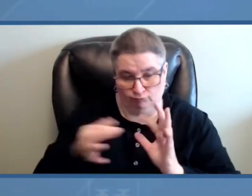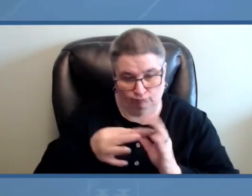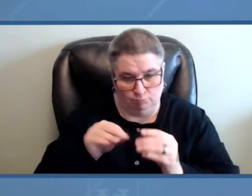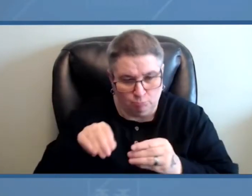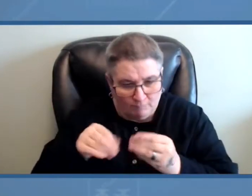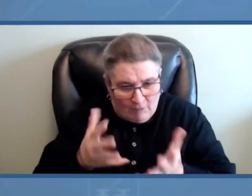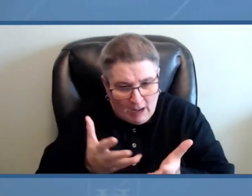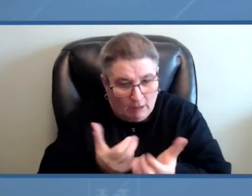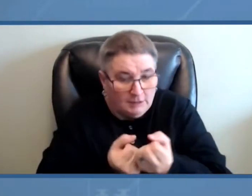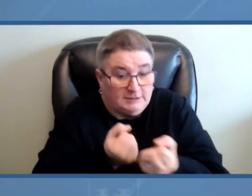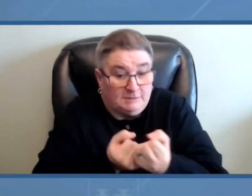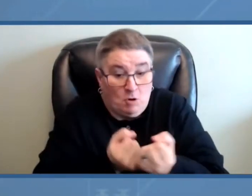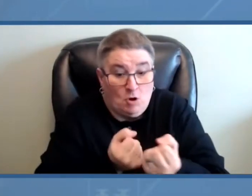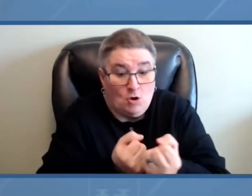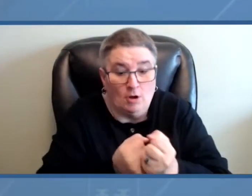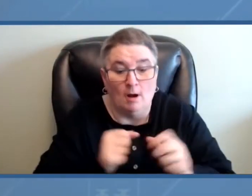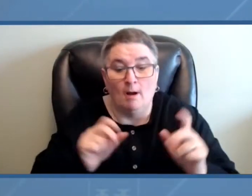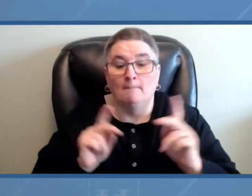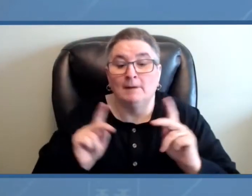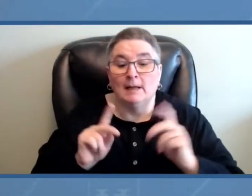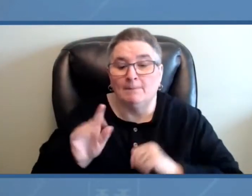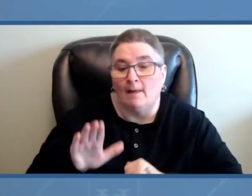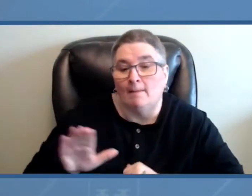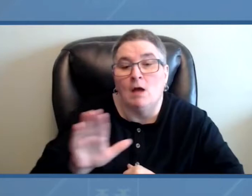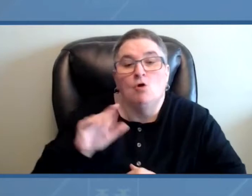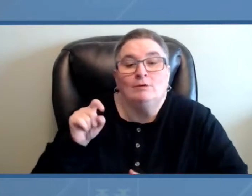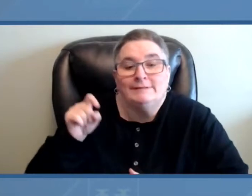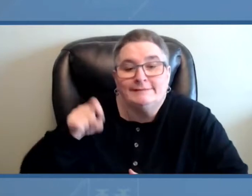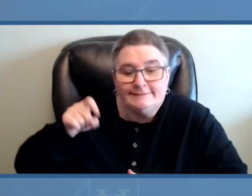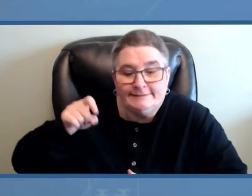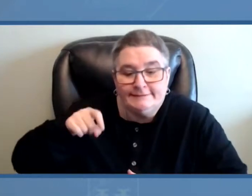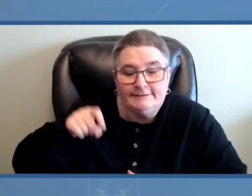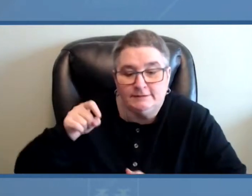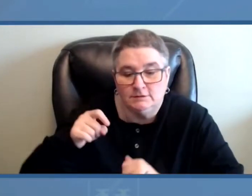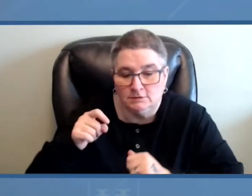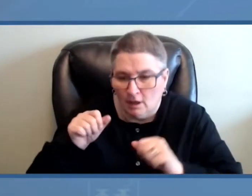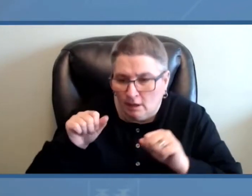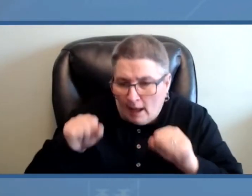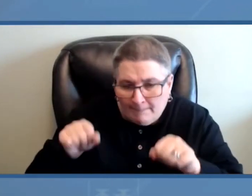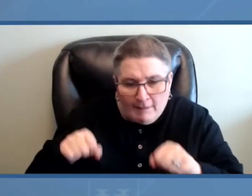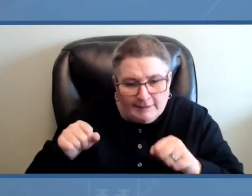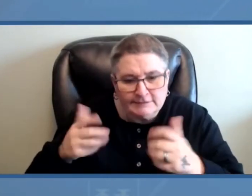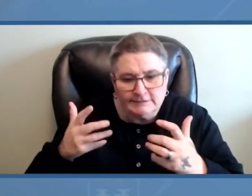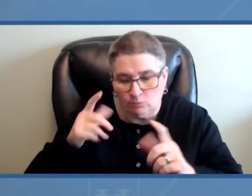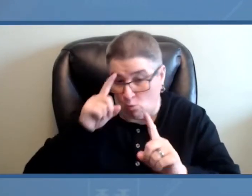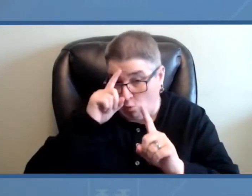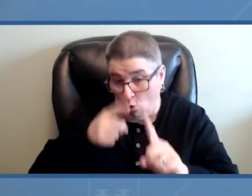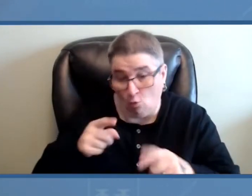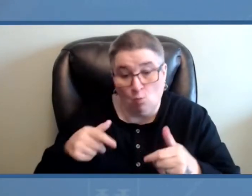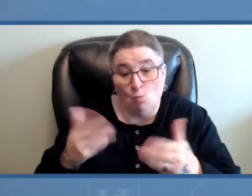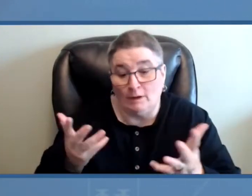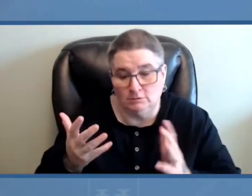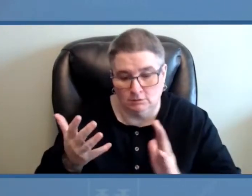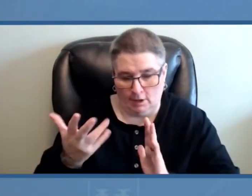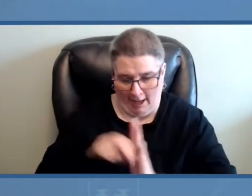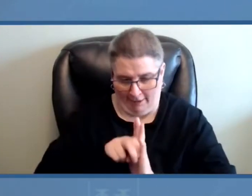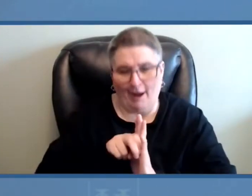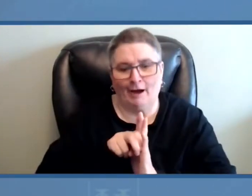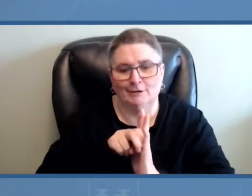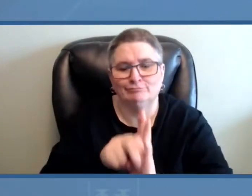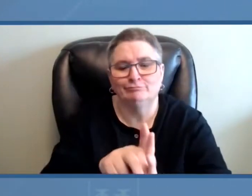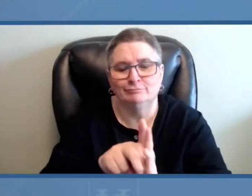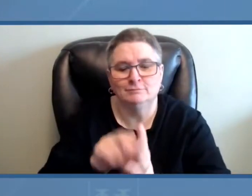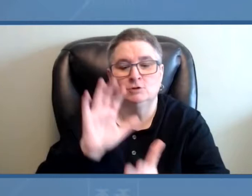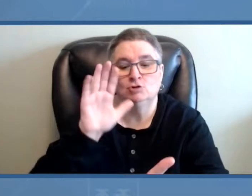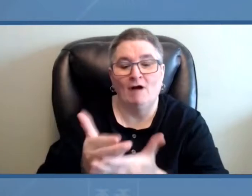that support our residents' unique needs and abilities while ensuring you can get where you need to go